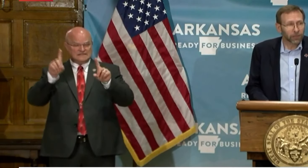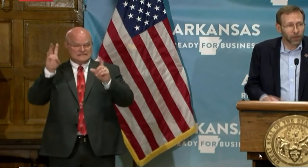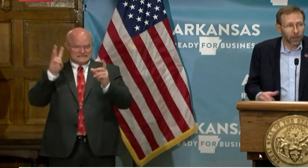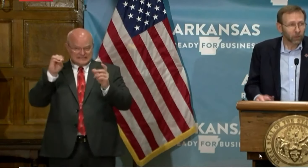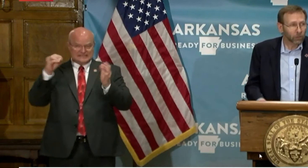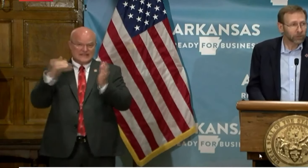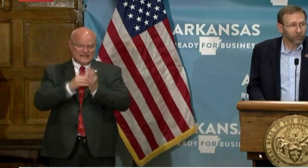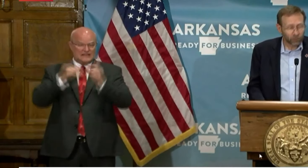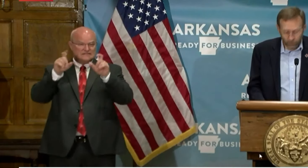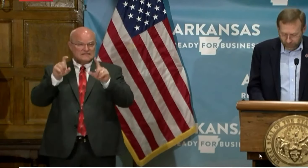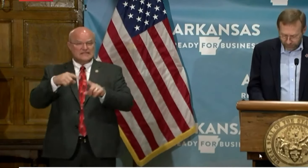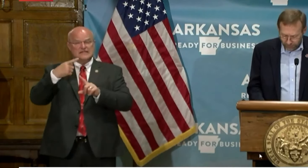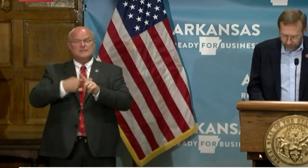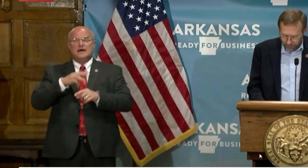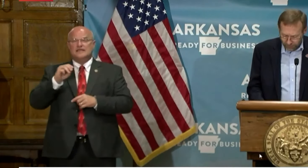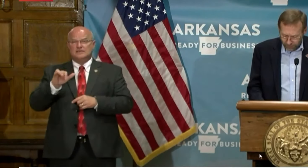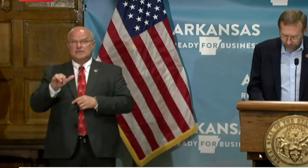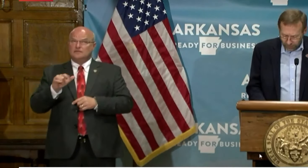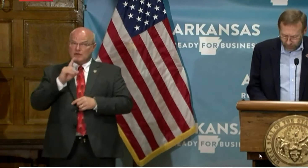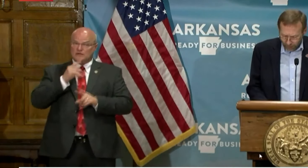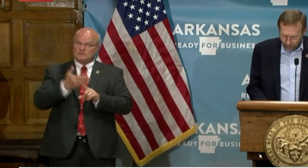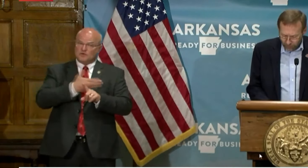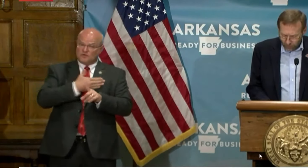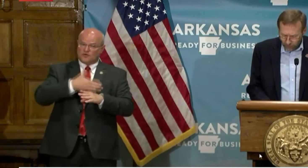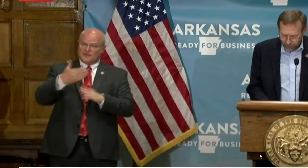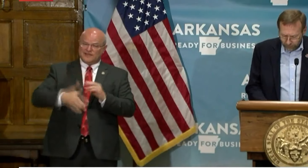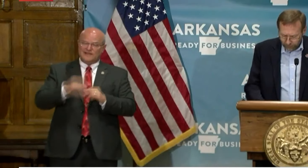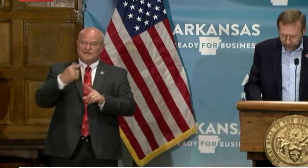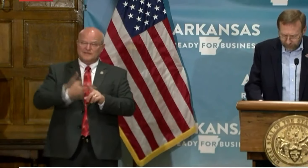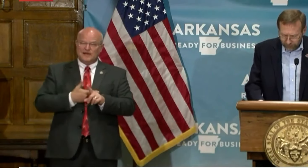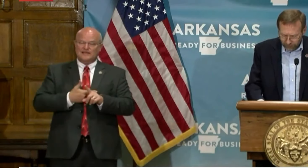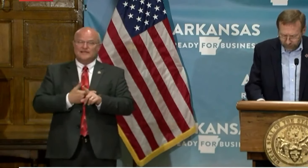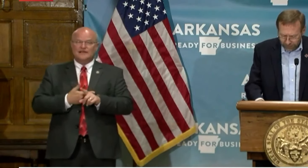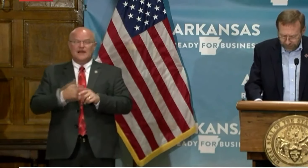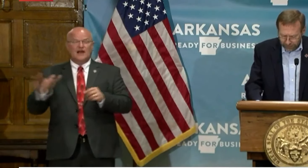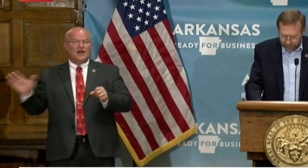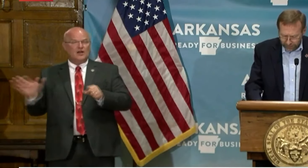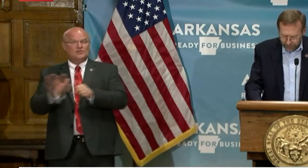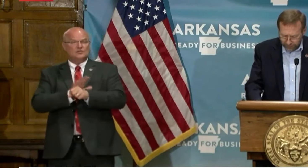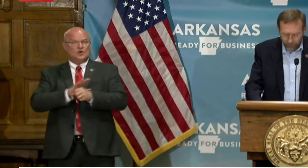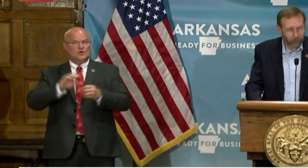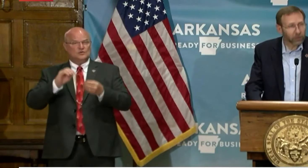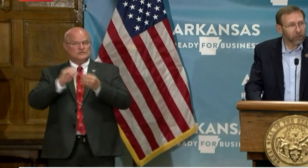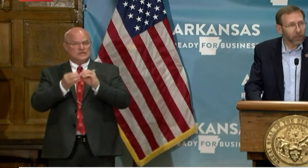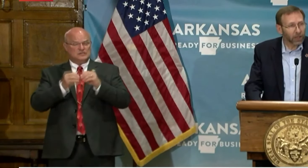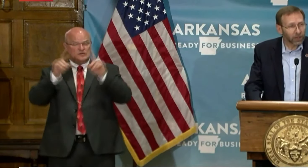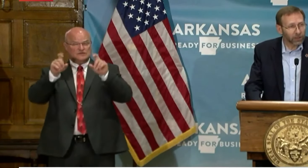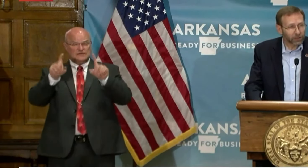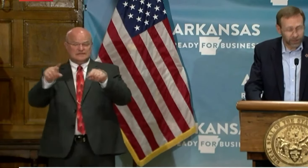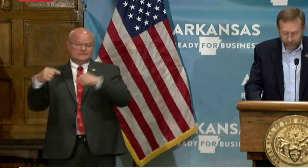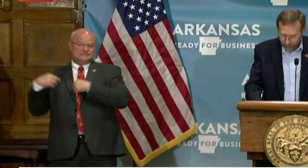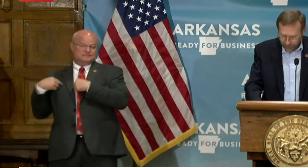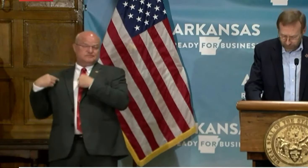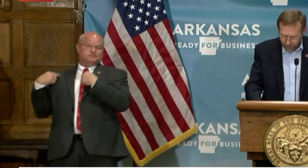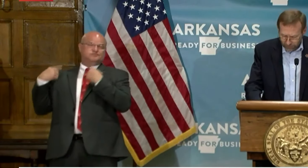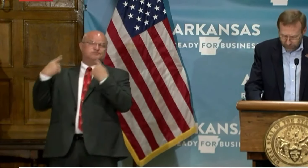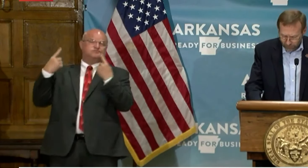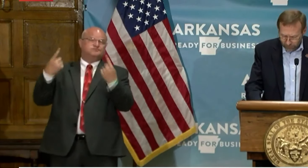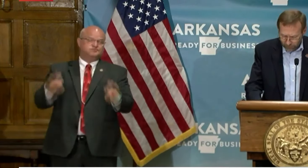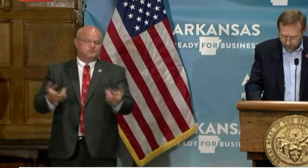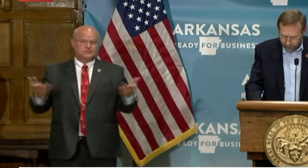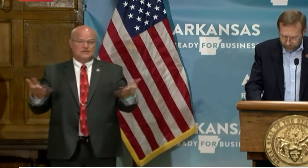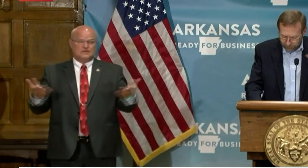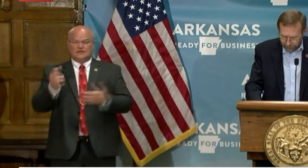May, really before the end of the month. Our total number of tests since the beginning of our testing here